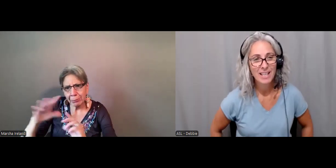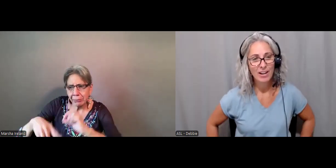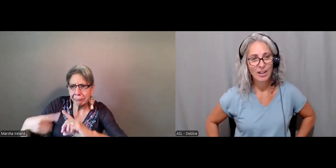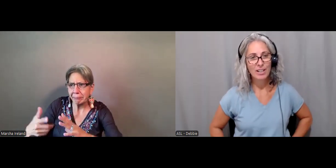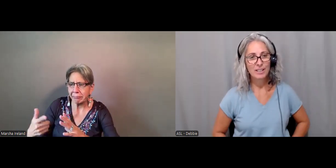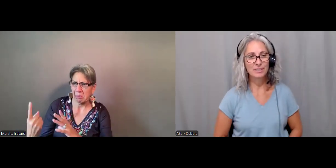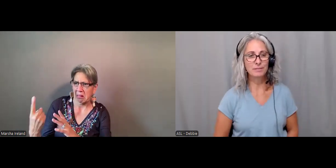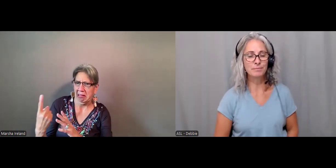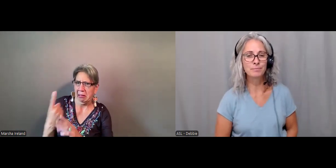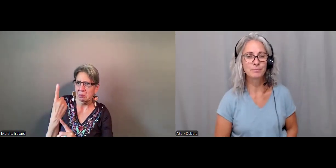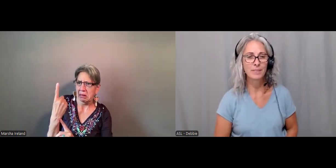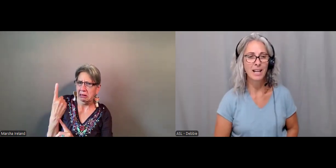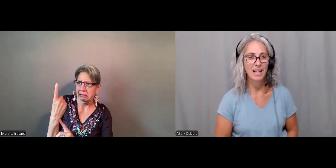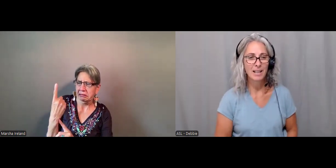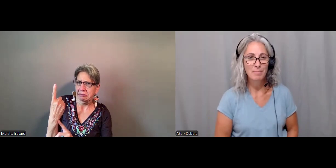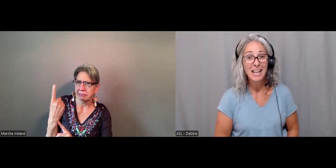left there